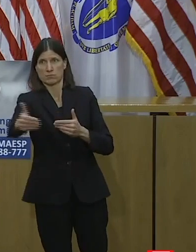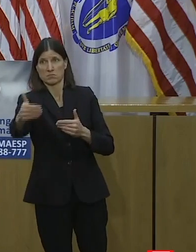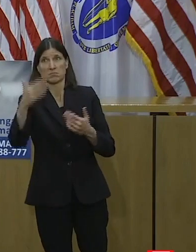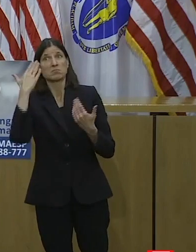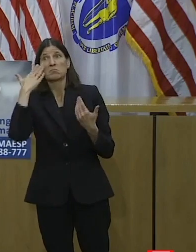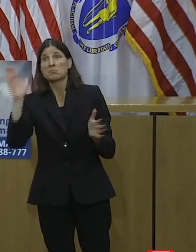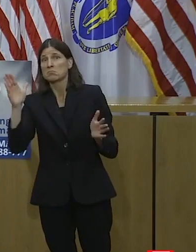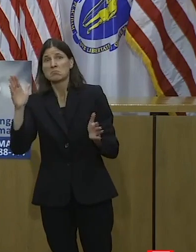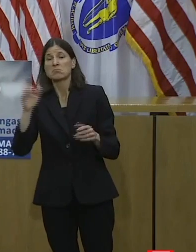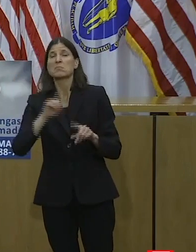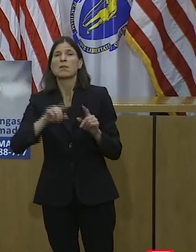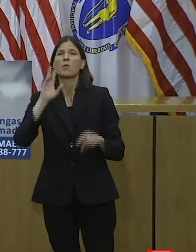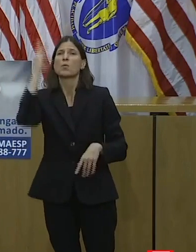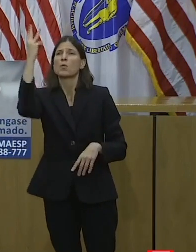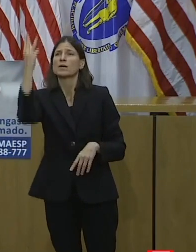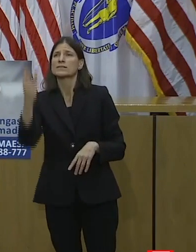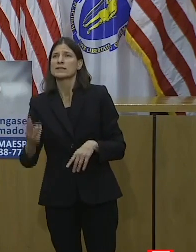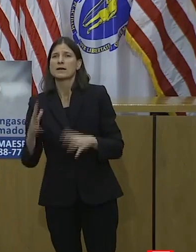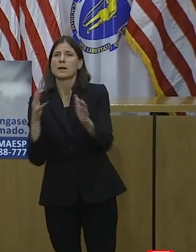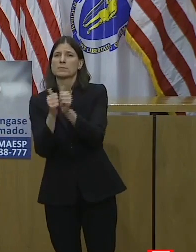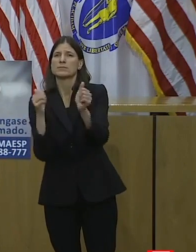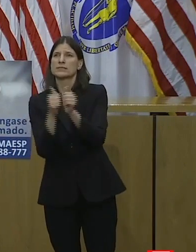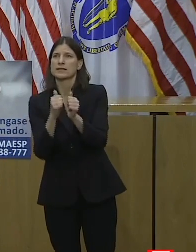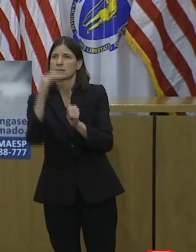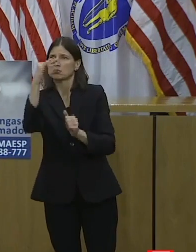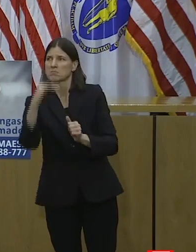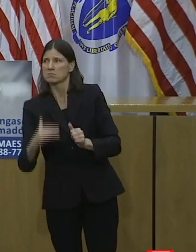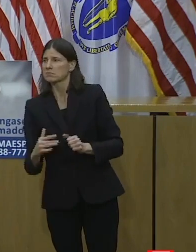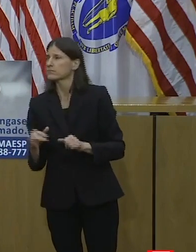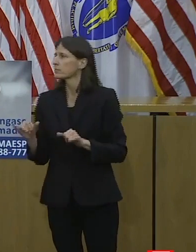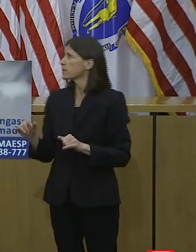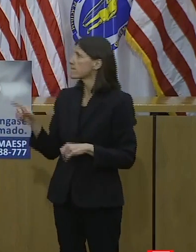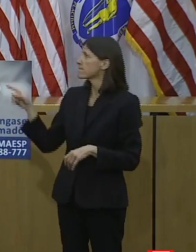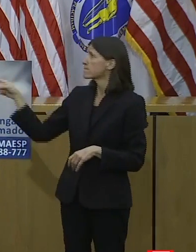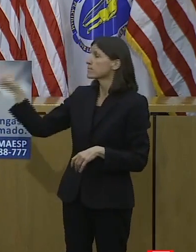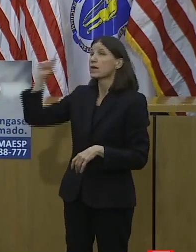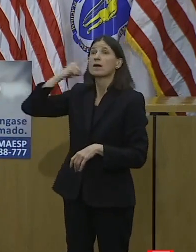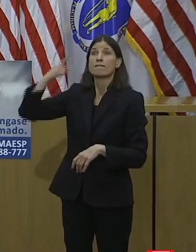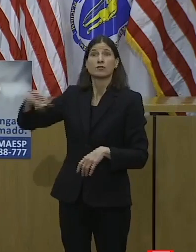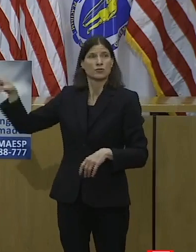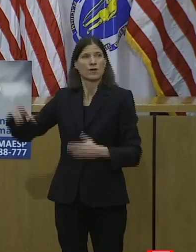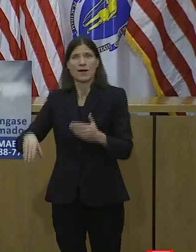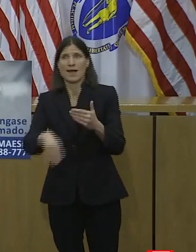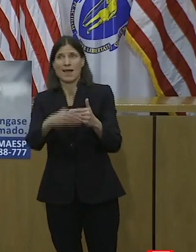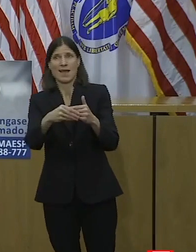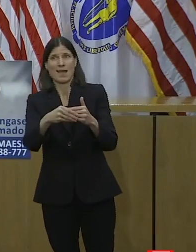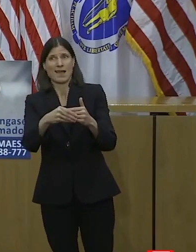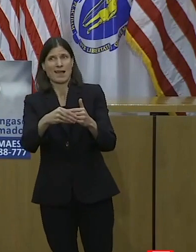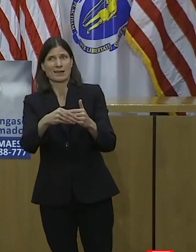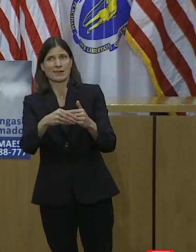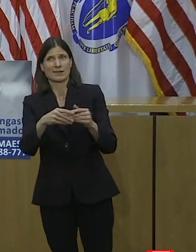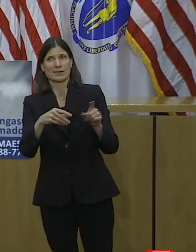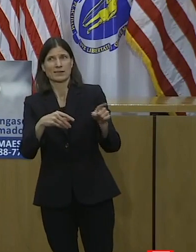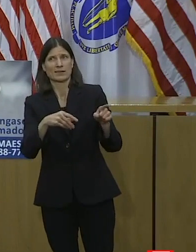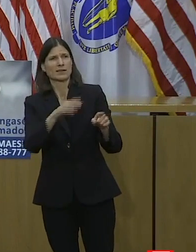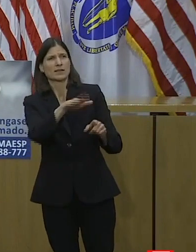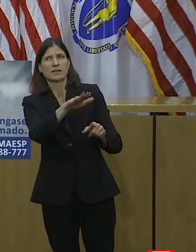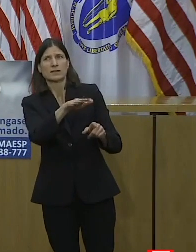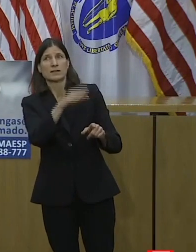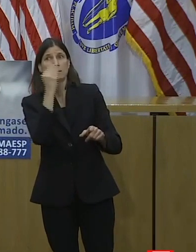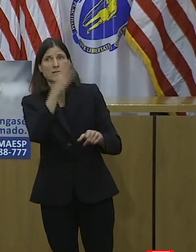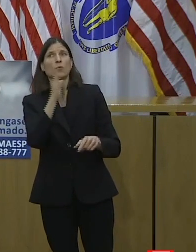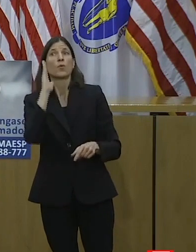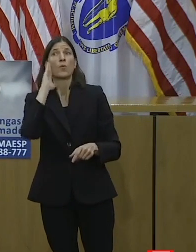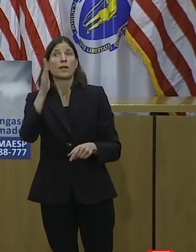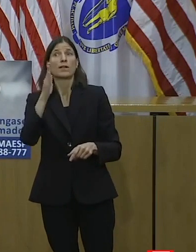it's going to have all the historical right. data. But I'm not going. Cumulative information will be in. Yeah. Yes, the cumulative, but it won't